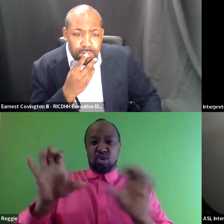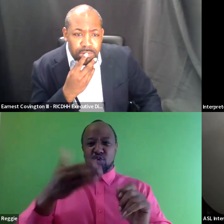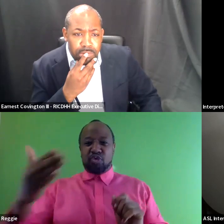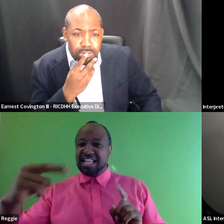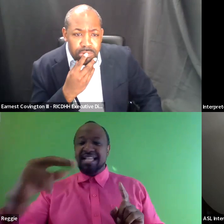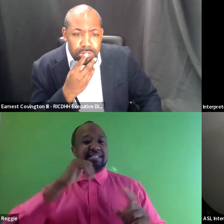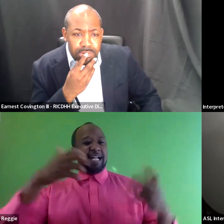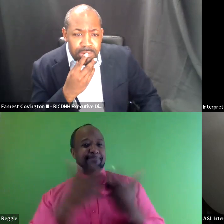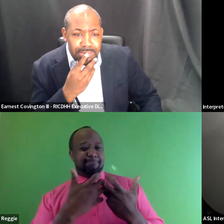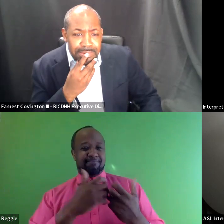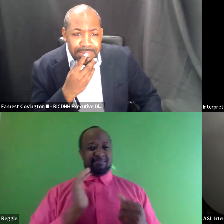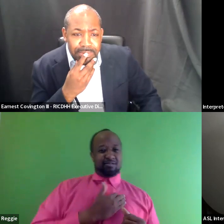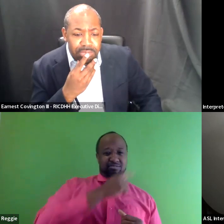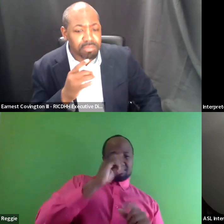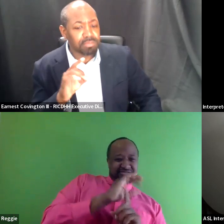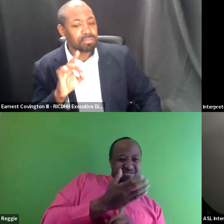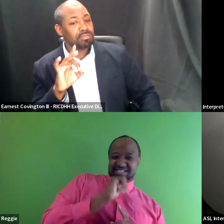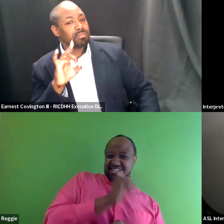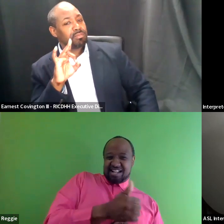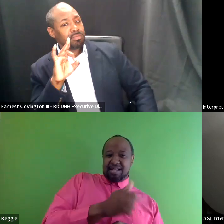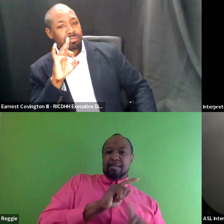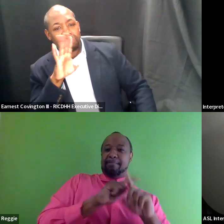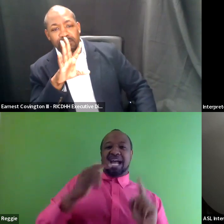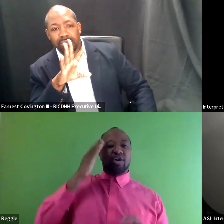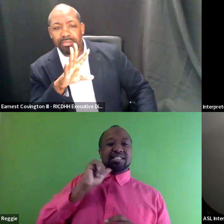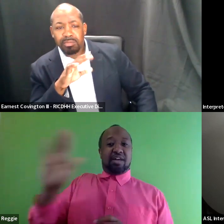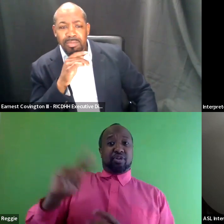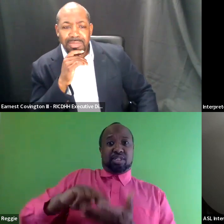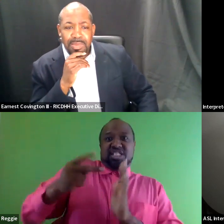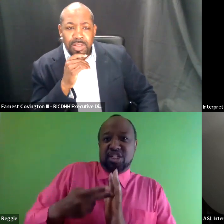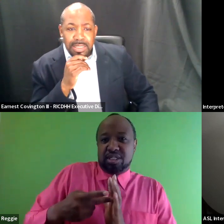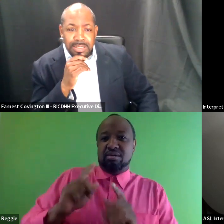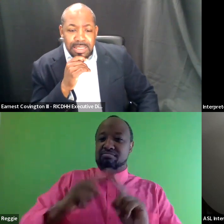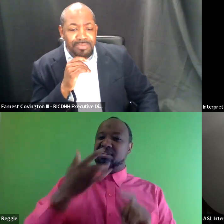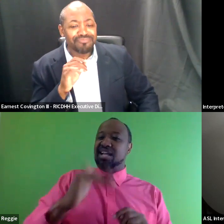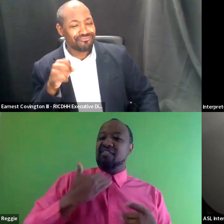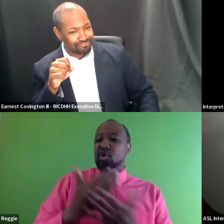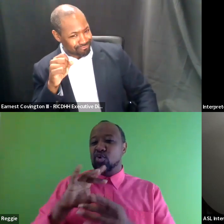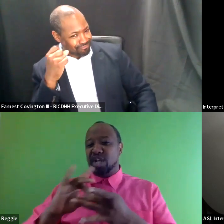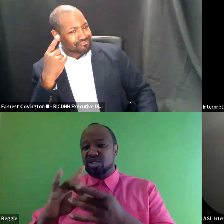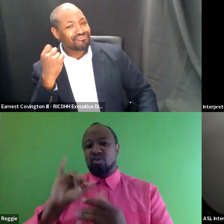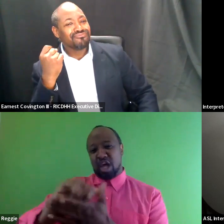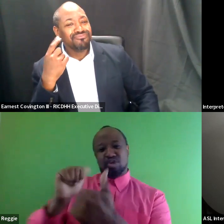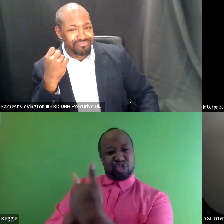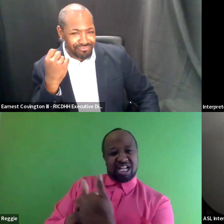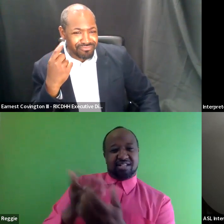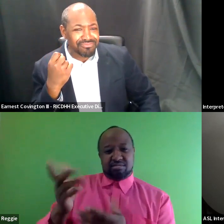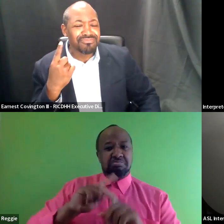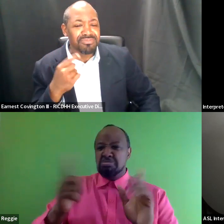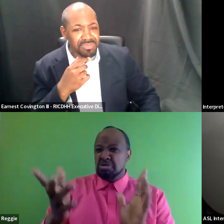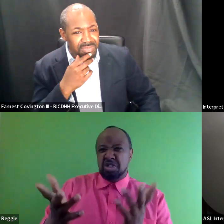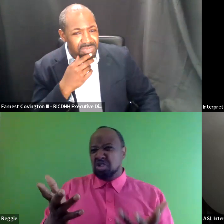notice how things are operating, how they do things don't always mesh with my culture and how I want to naturally do